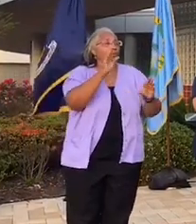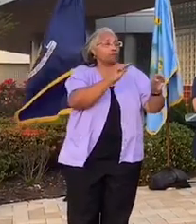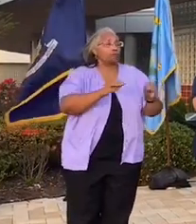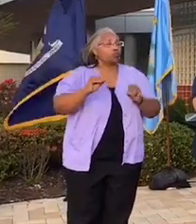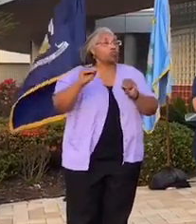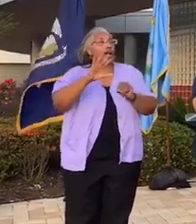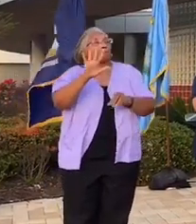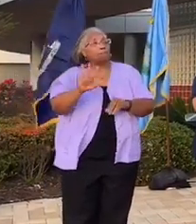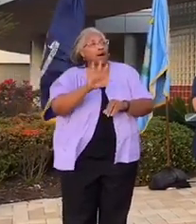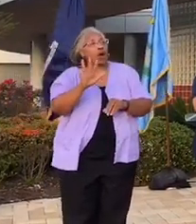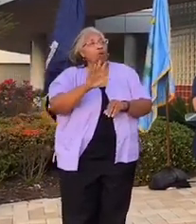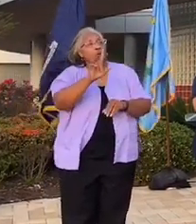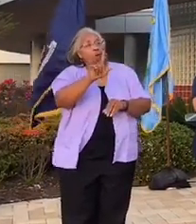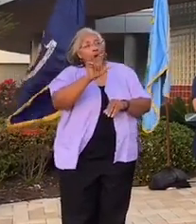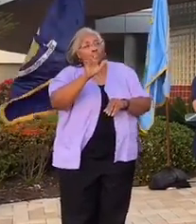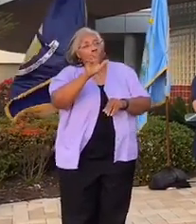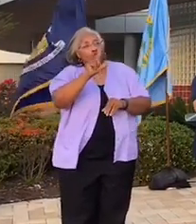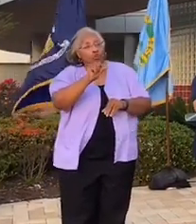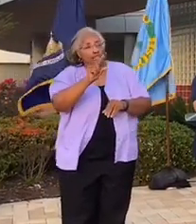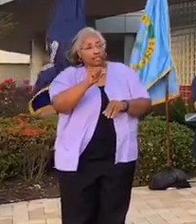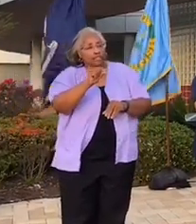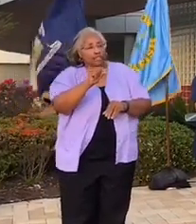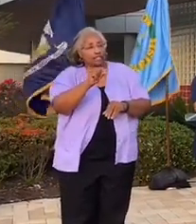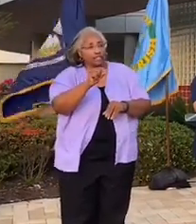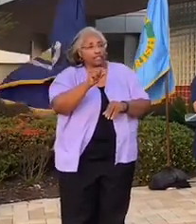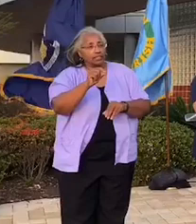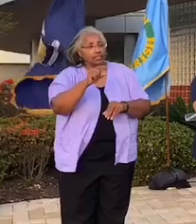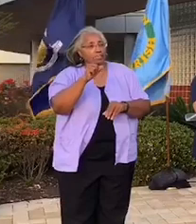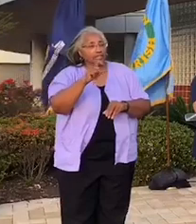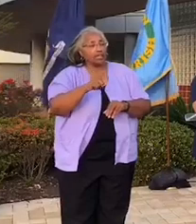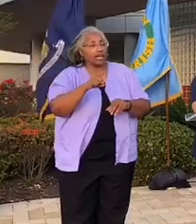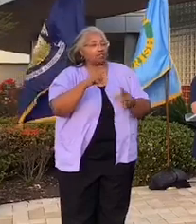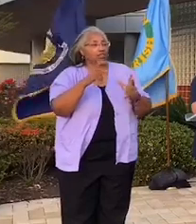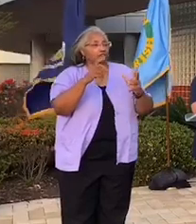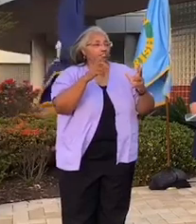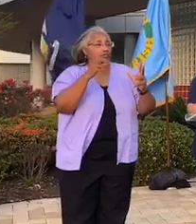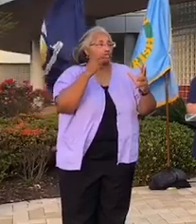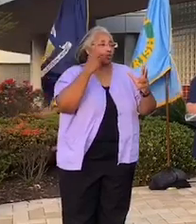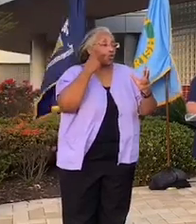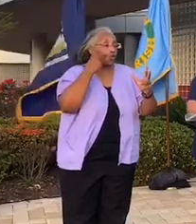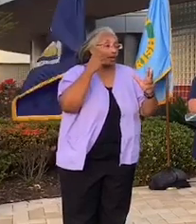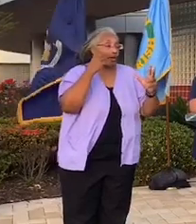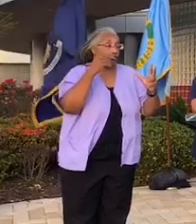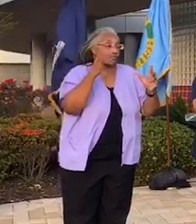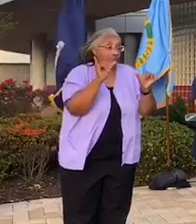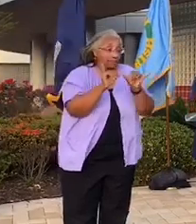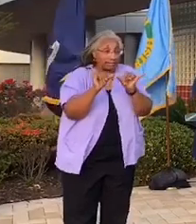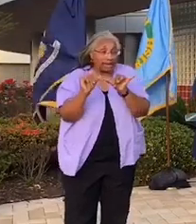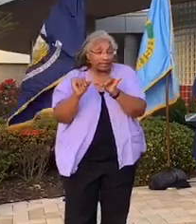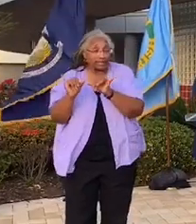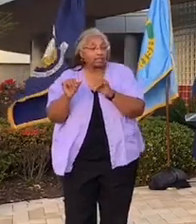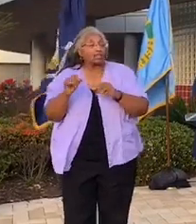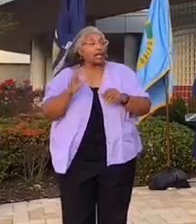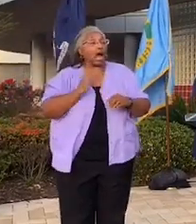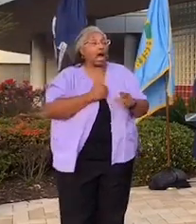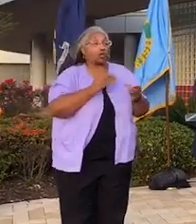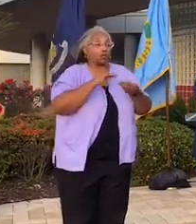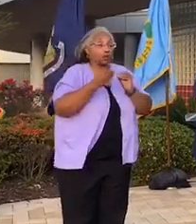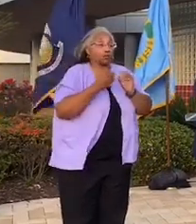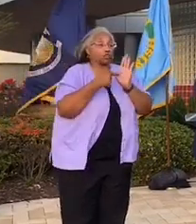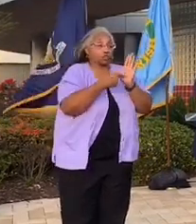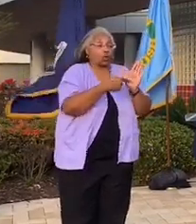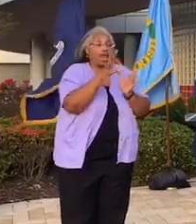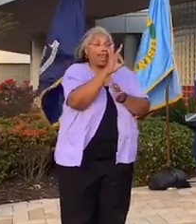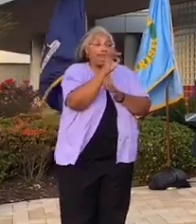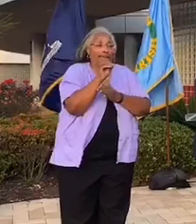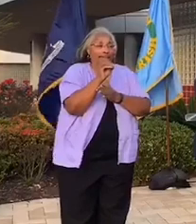relocating about 120. You have to break it down into size. So although our numbers are showing